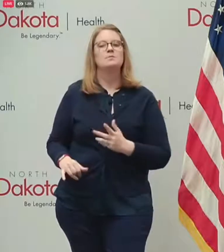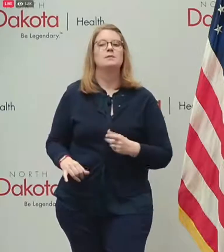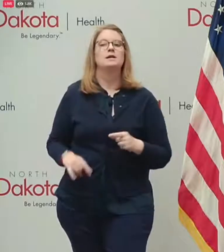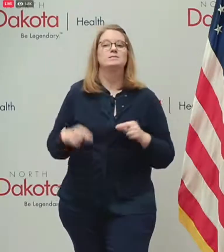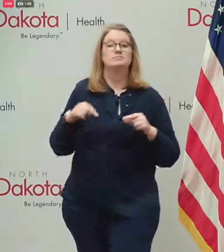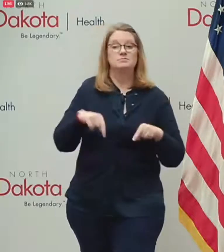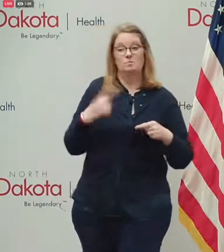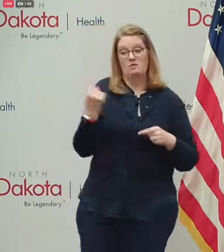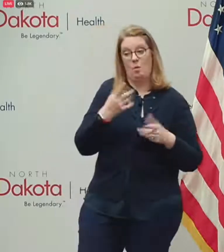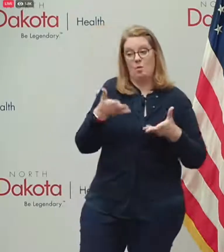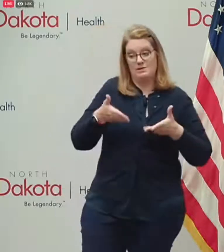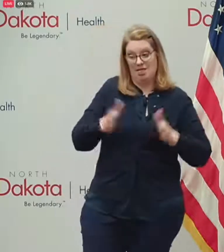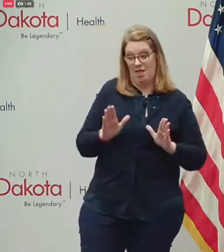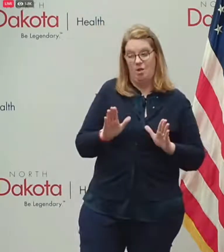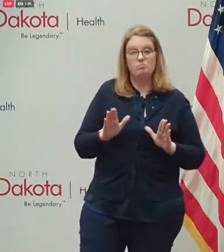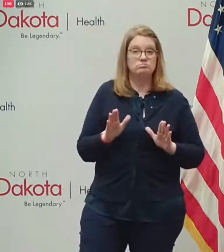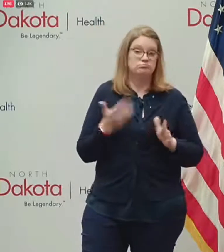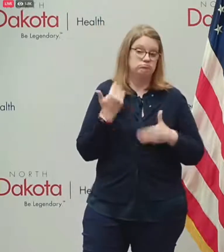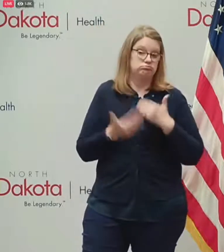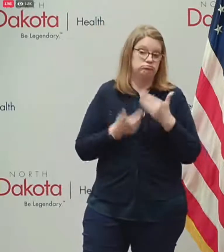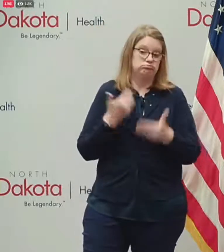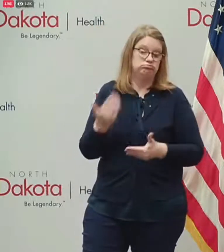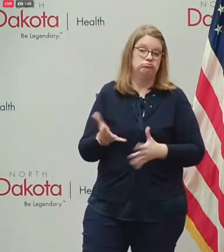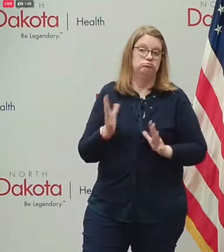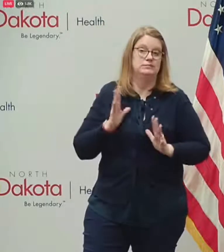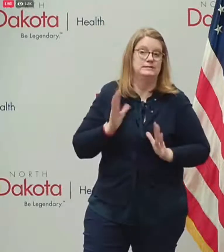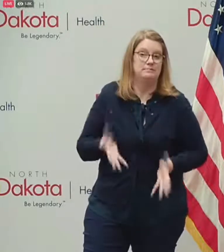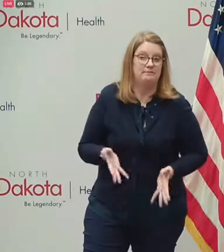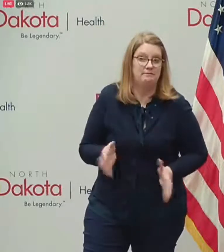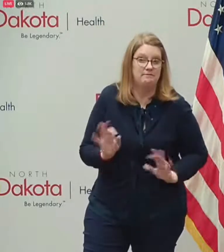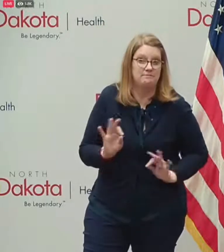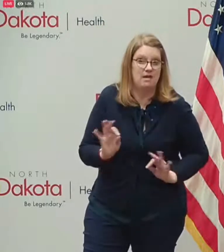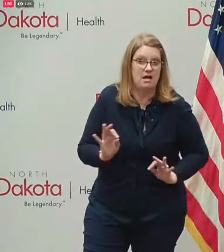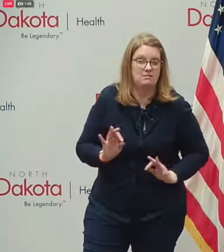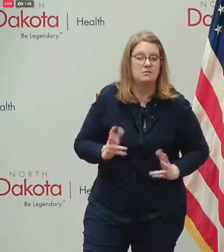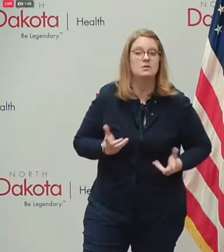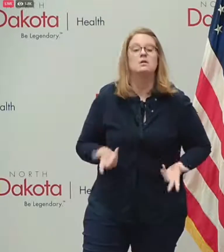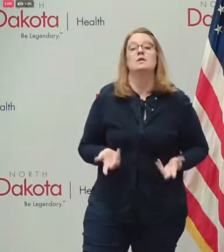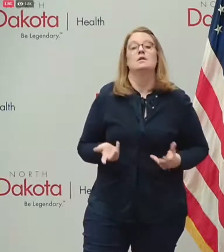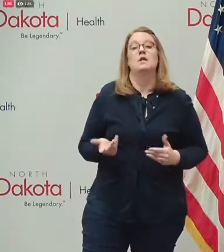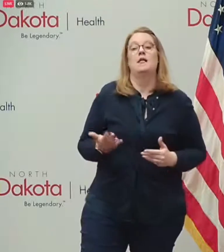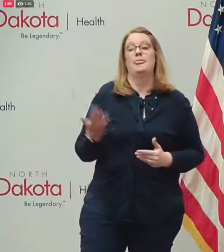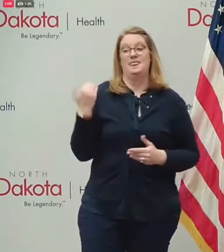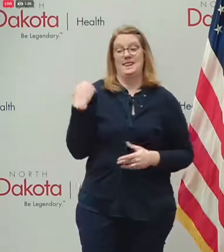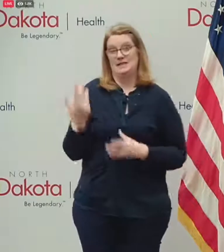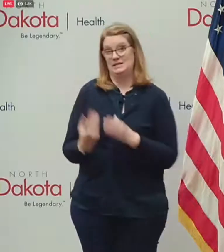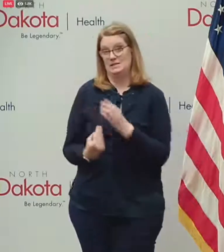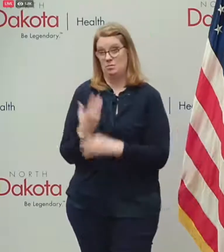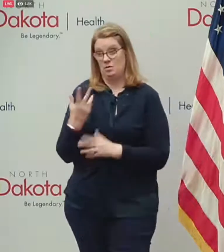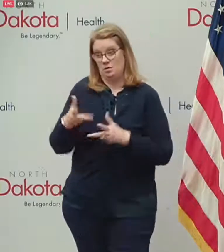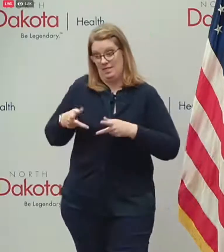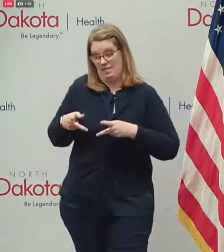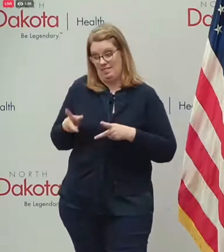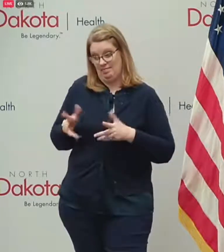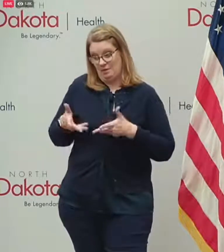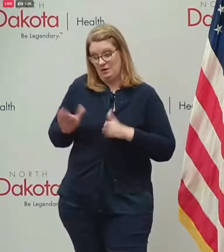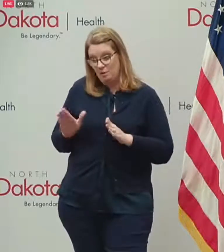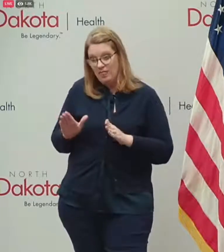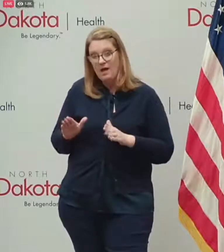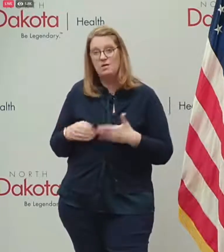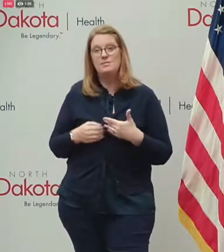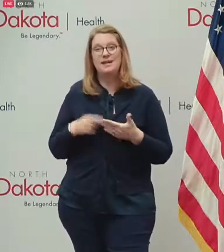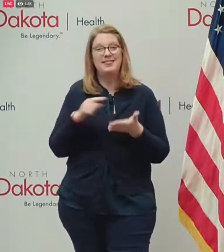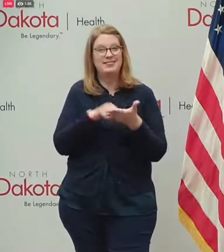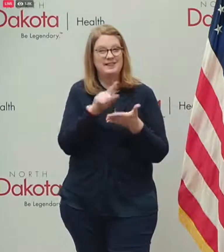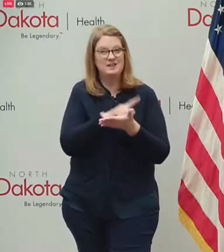We've always allowed that because, as we hear, even though we allowed them last spring, we hear from leaders this